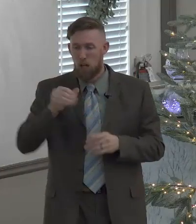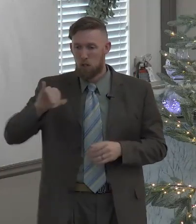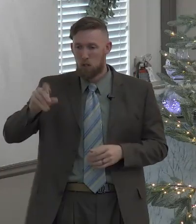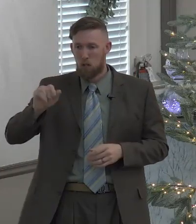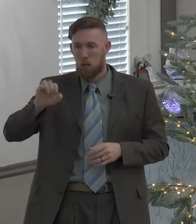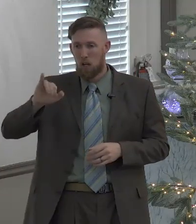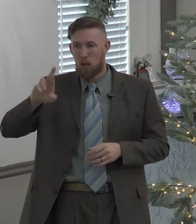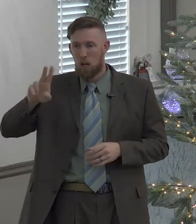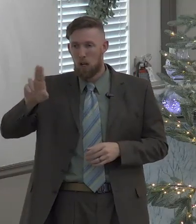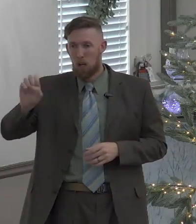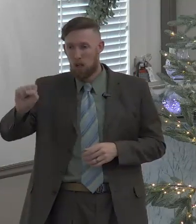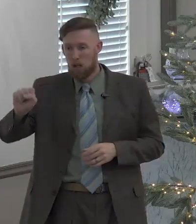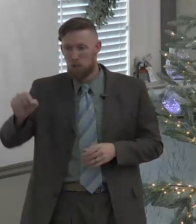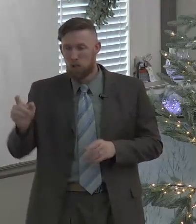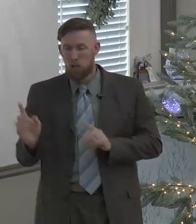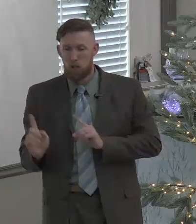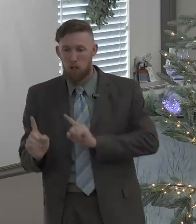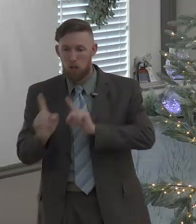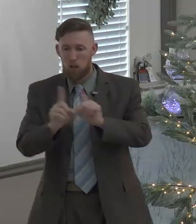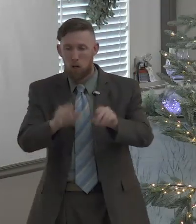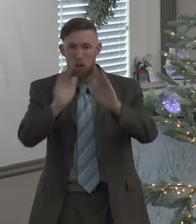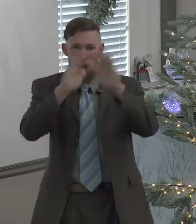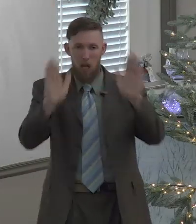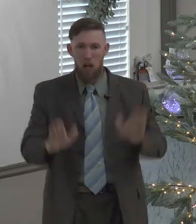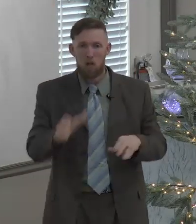So they arrive at the house,